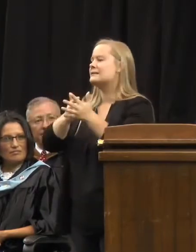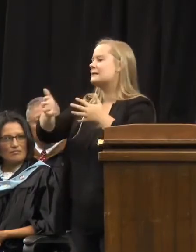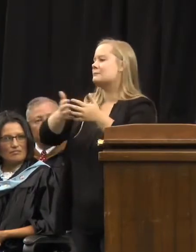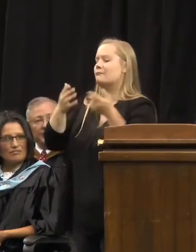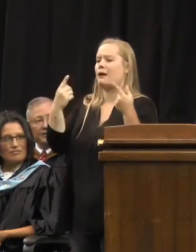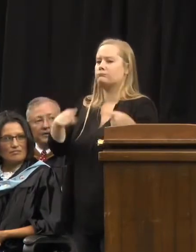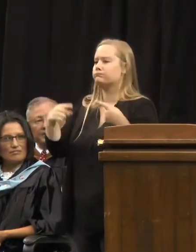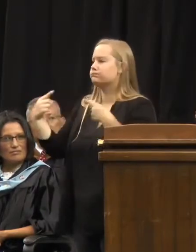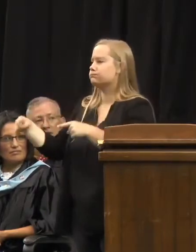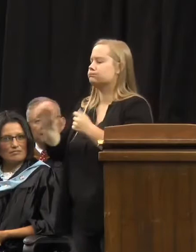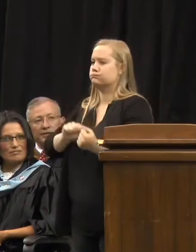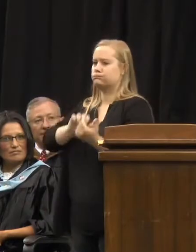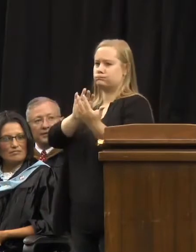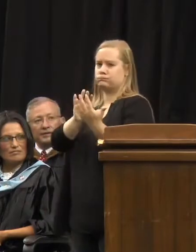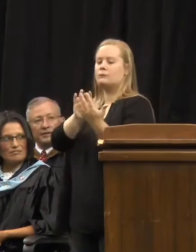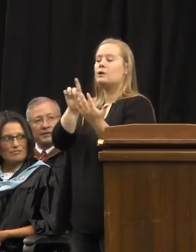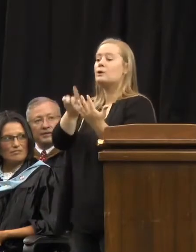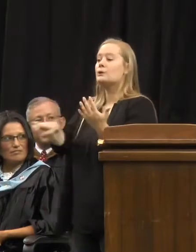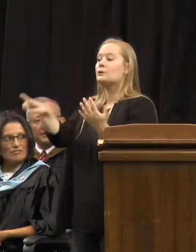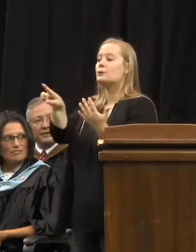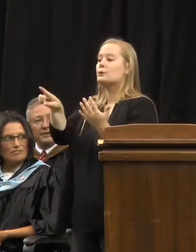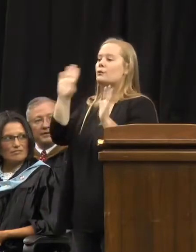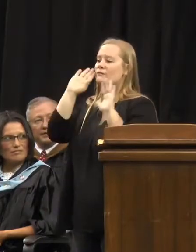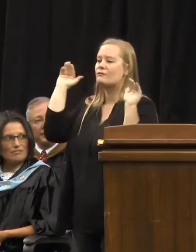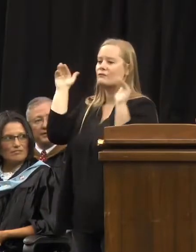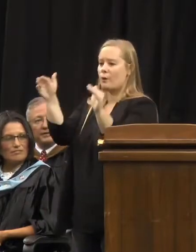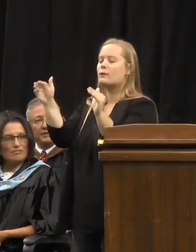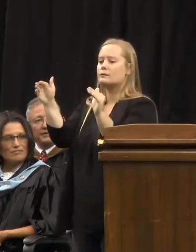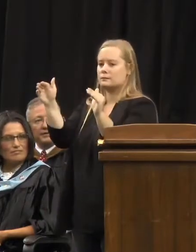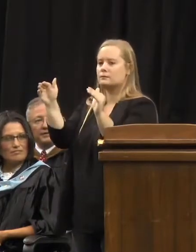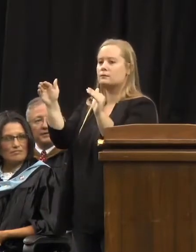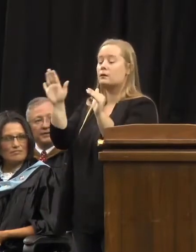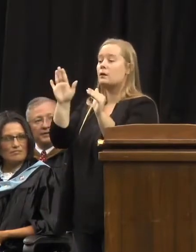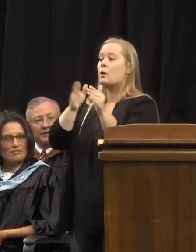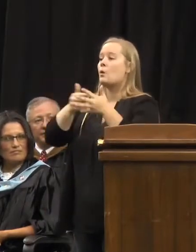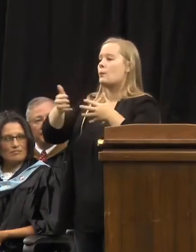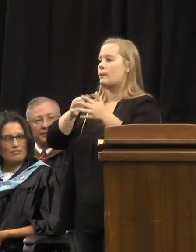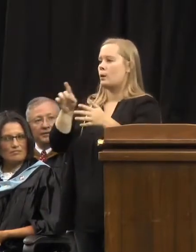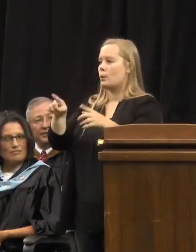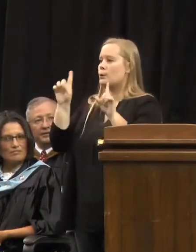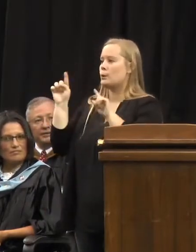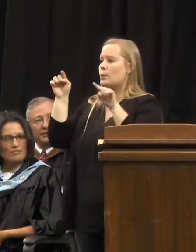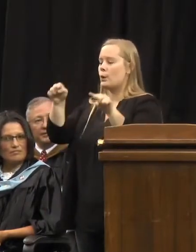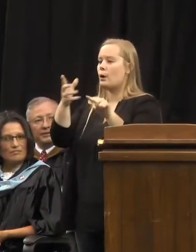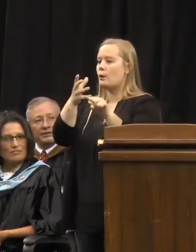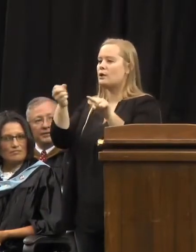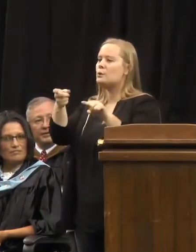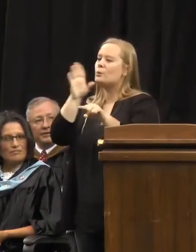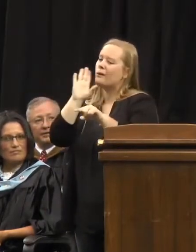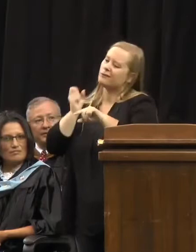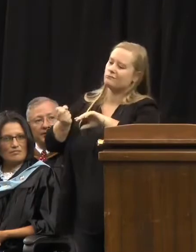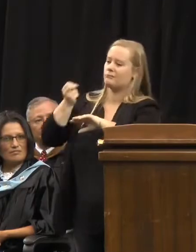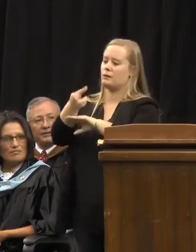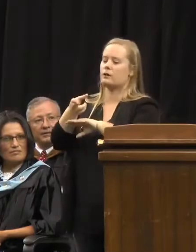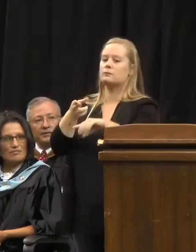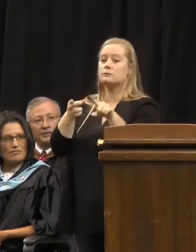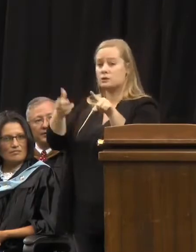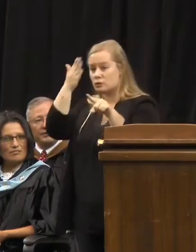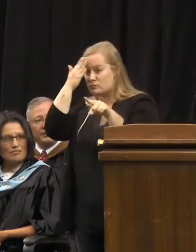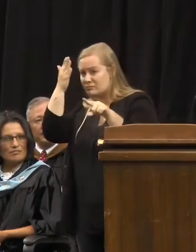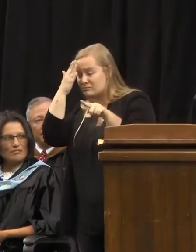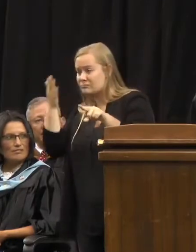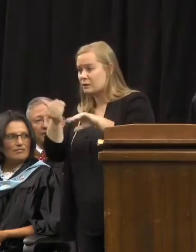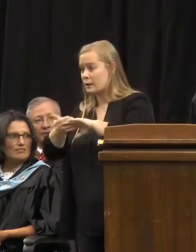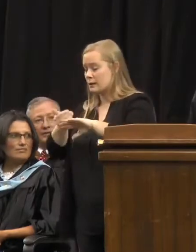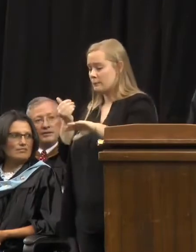way, you stay focused, the direction you're going, and you will overcome. Did you know that